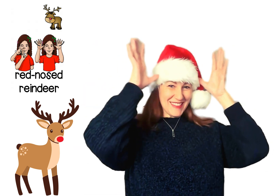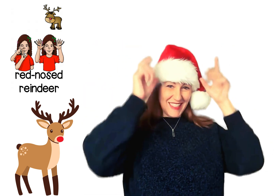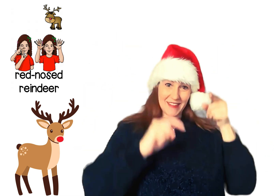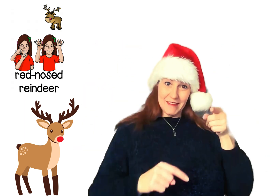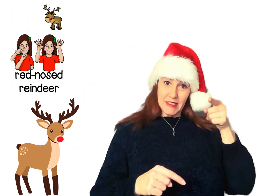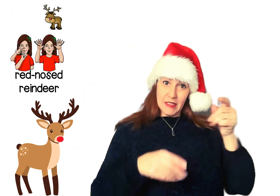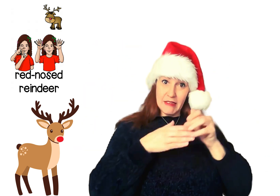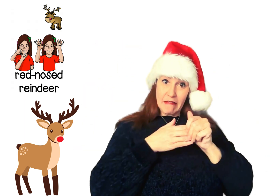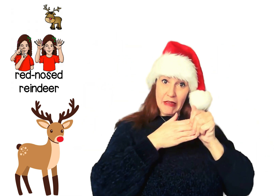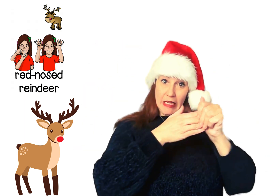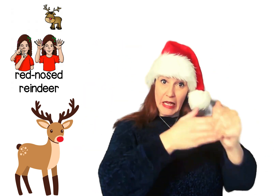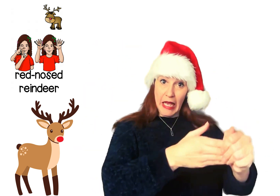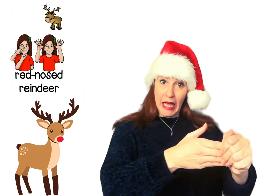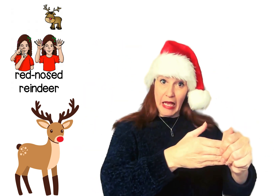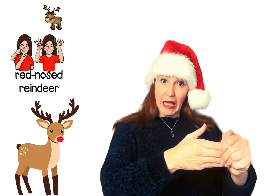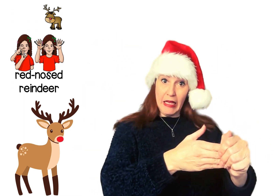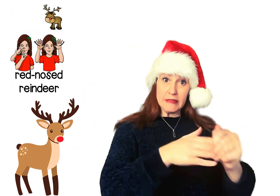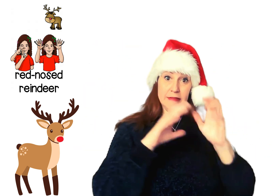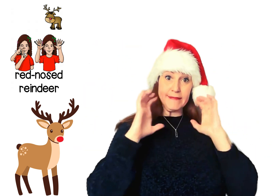Red-nosed reindeer.